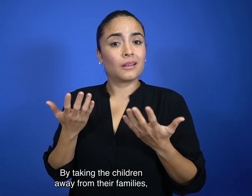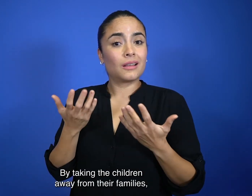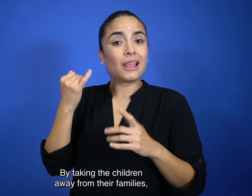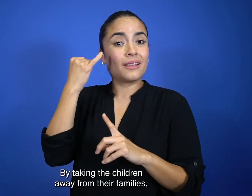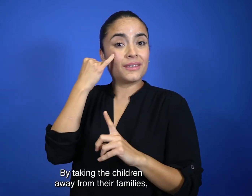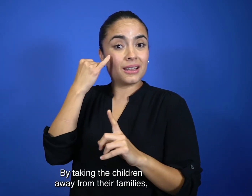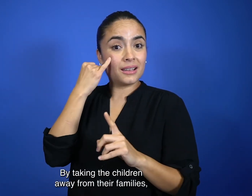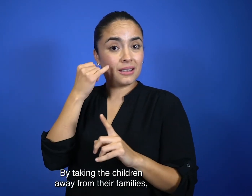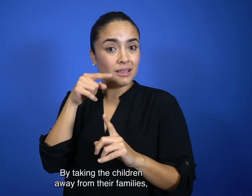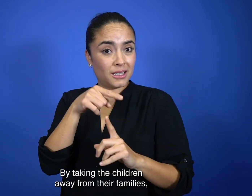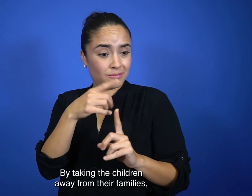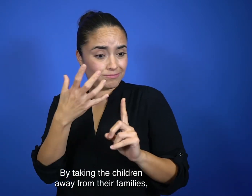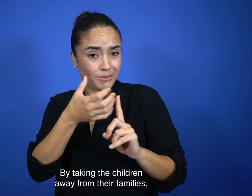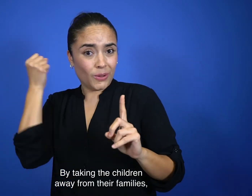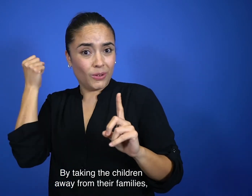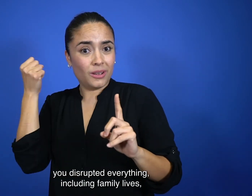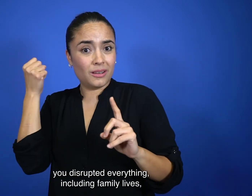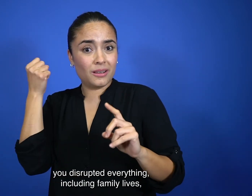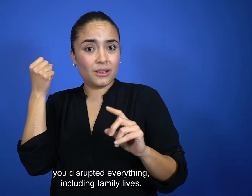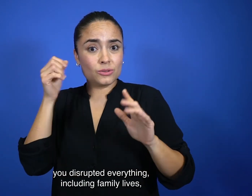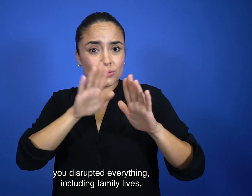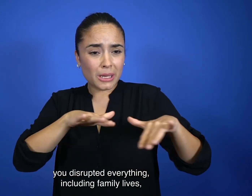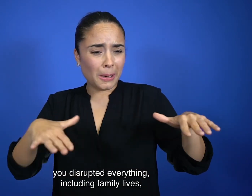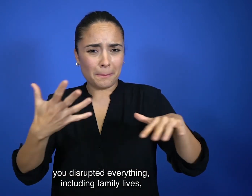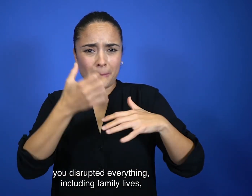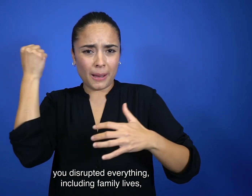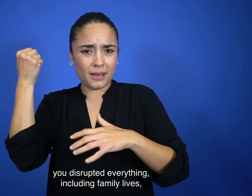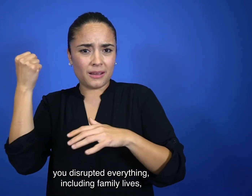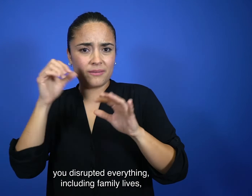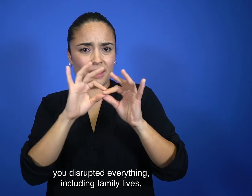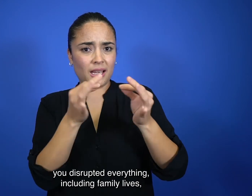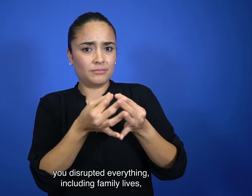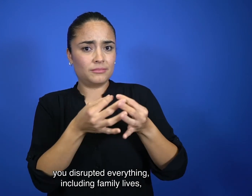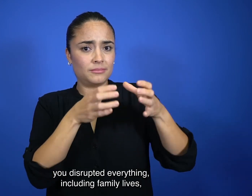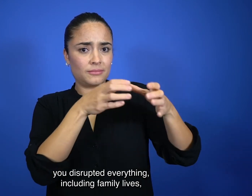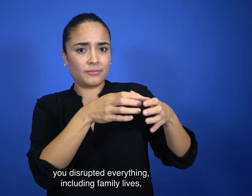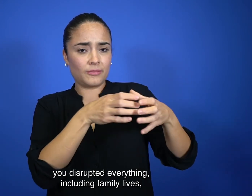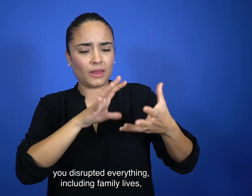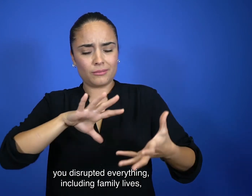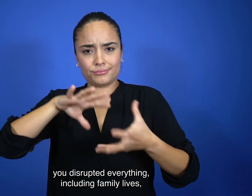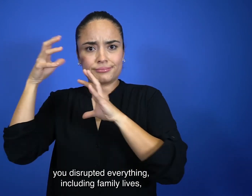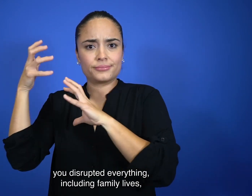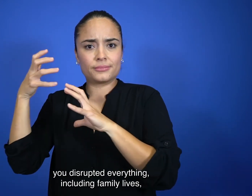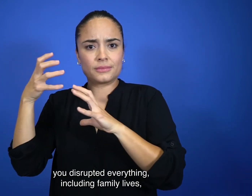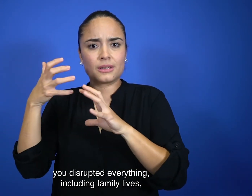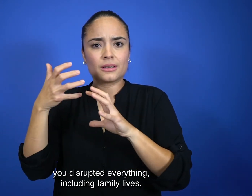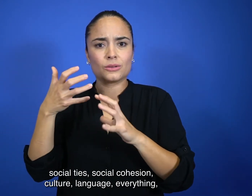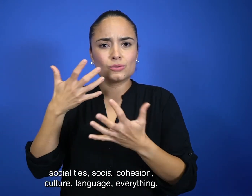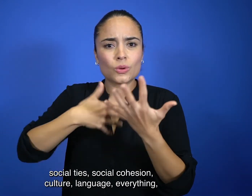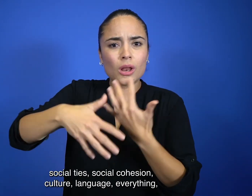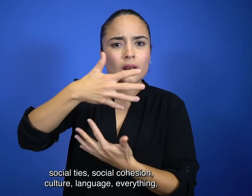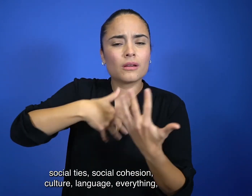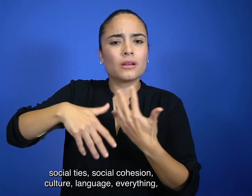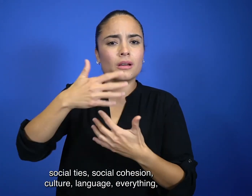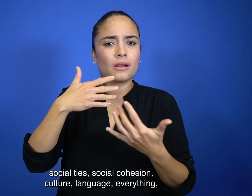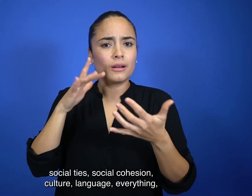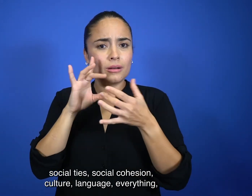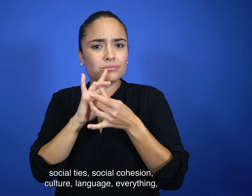children away from their families, you disrupted everything, including family lives, social ties, social